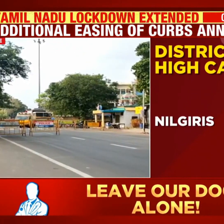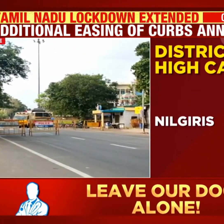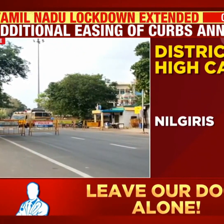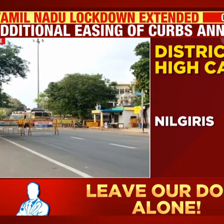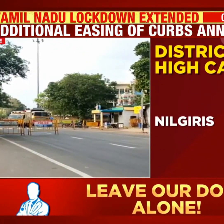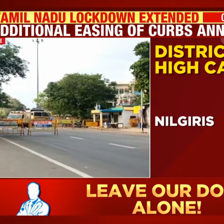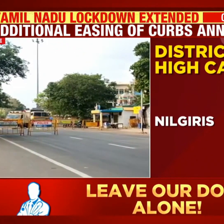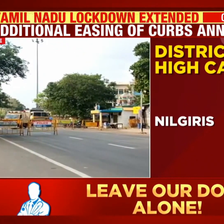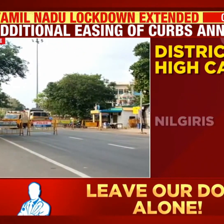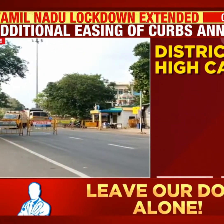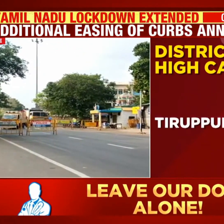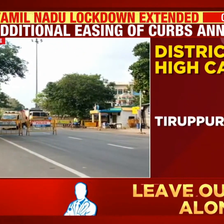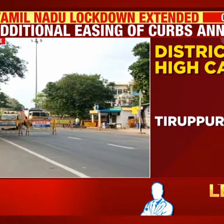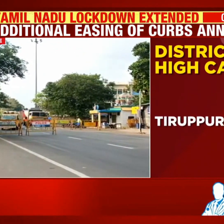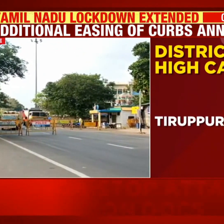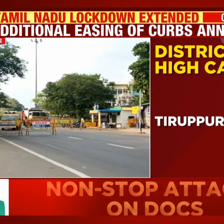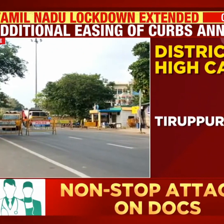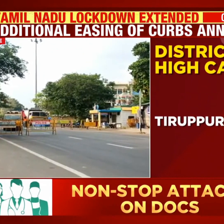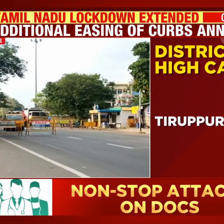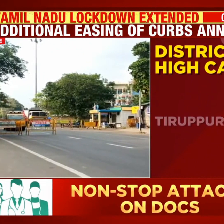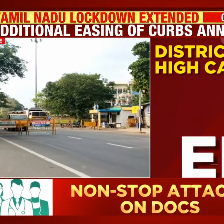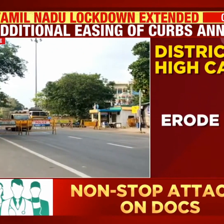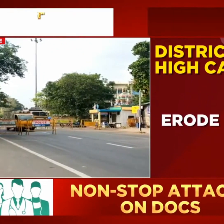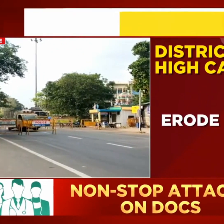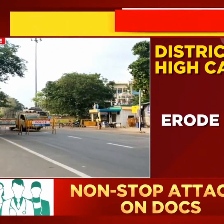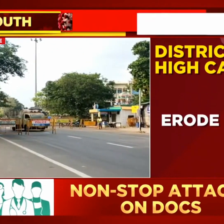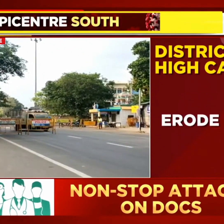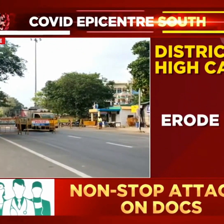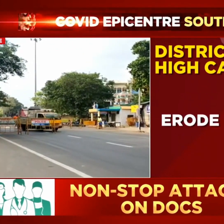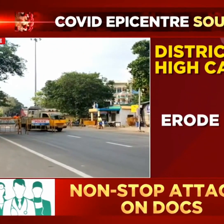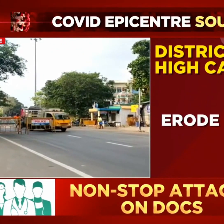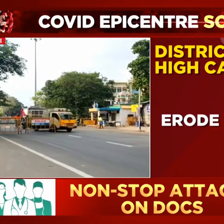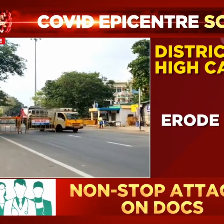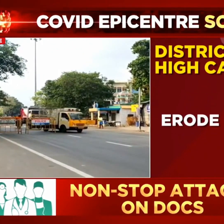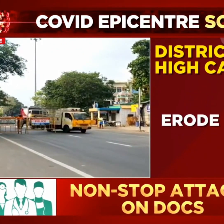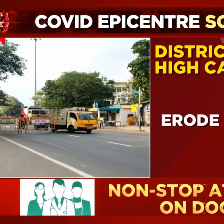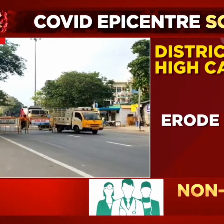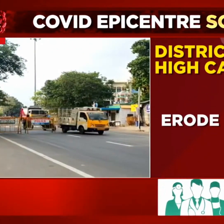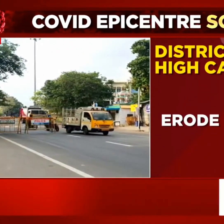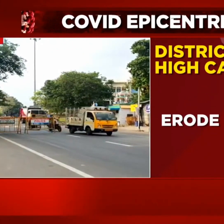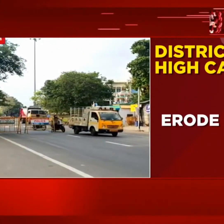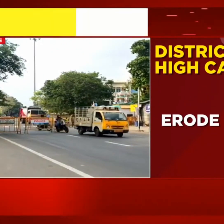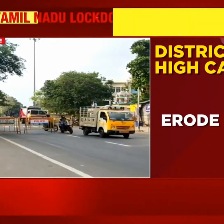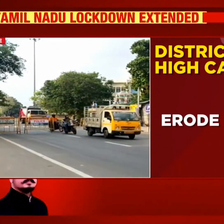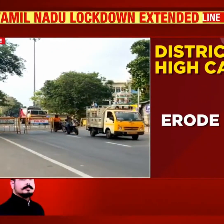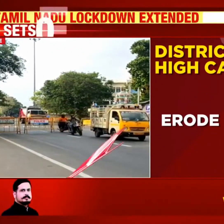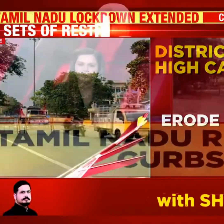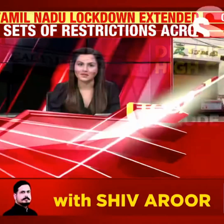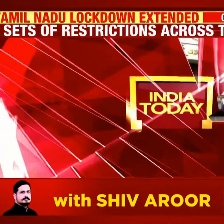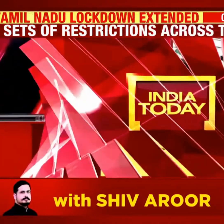decline in the caseload. Groceries, vegetables, meat and fish stalls are going to be allowed from 6 a.m. to 5 p.m. in all the districts having higher positivity